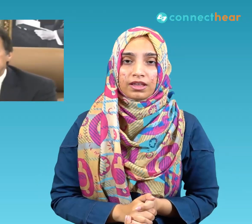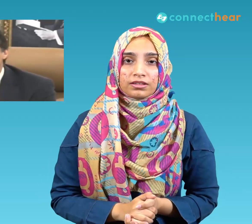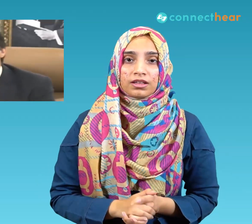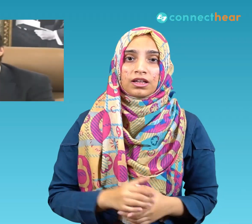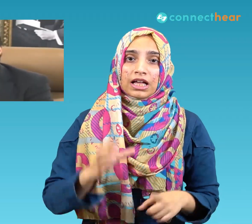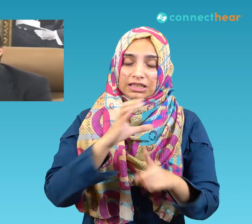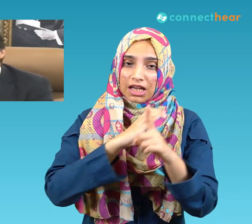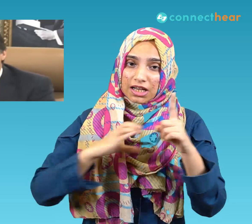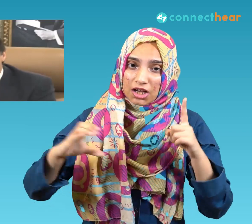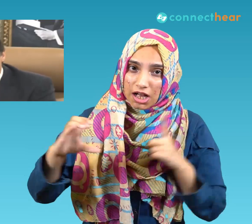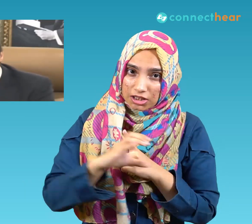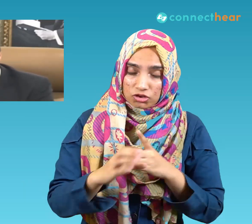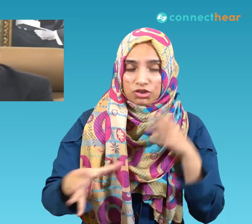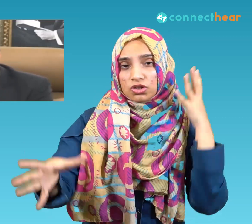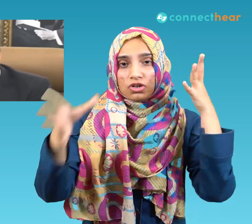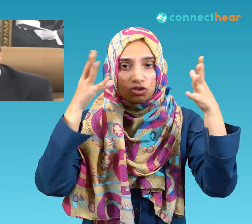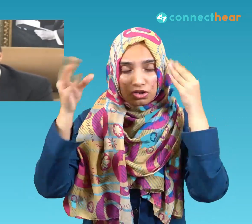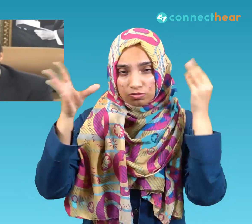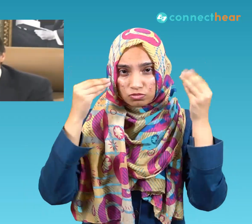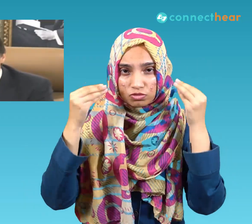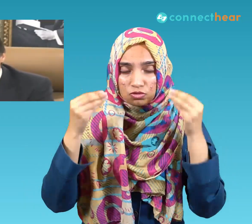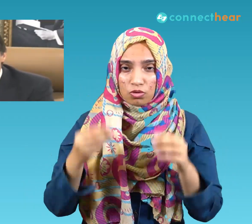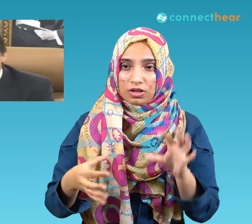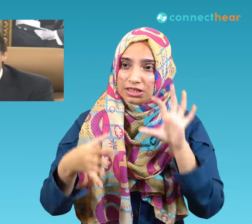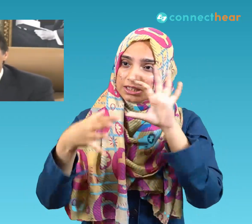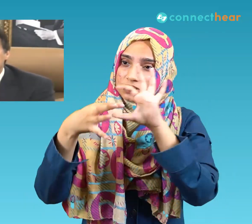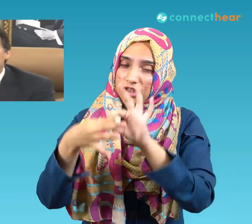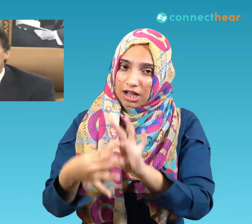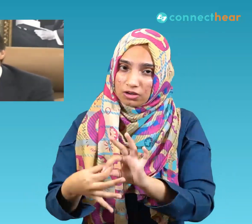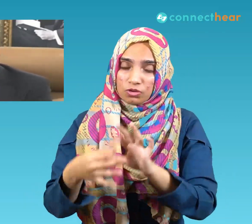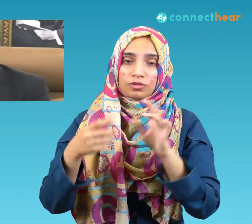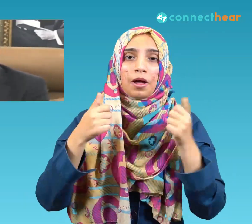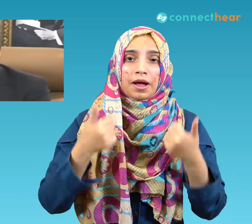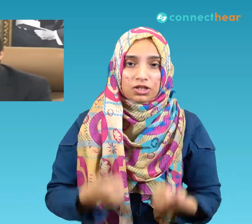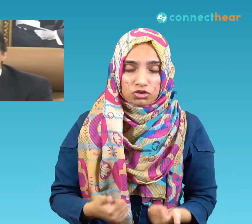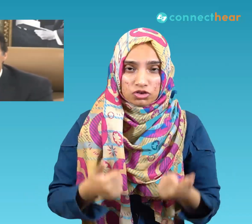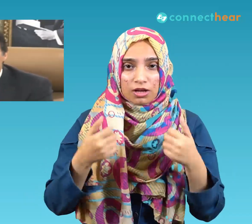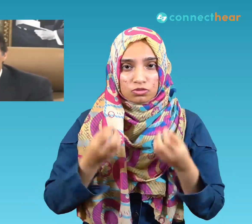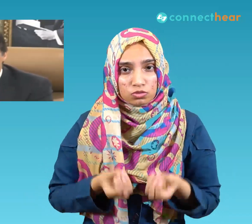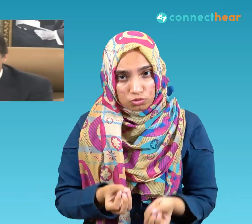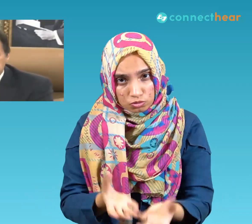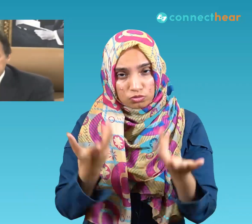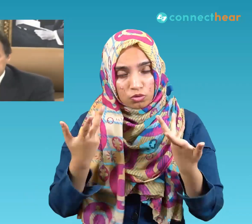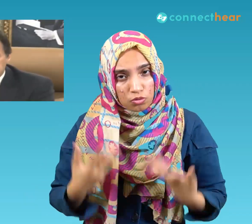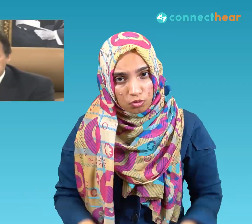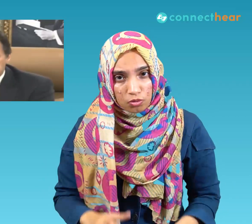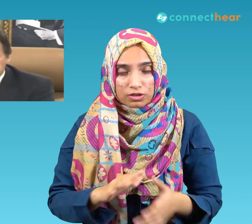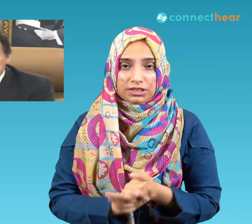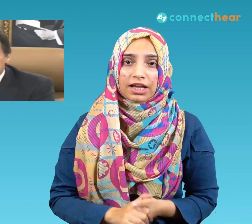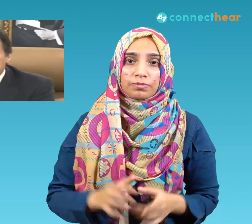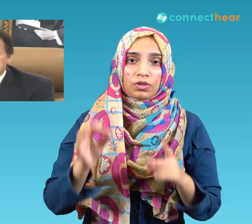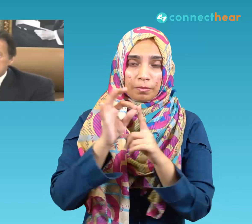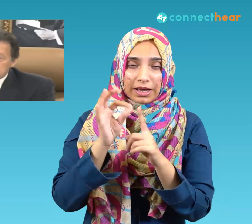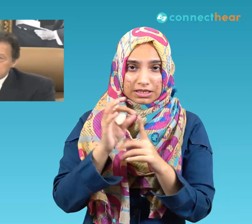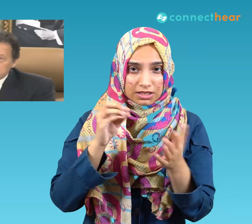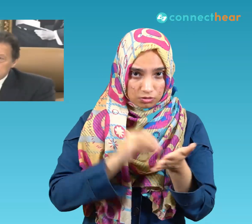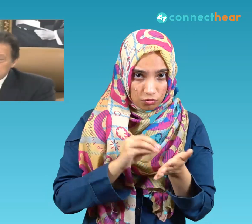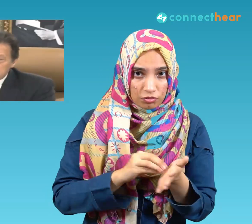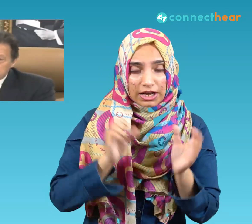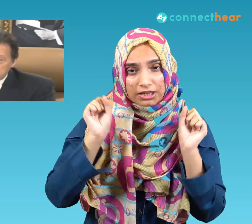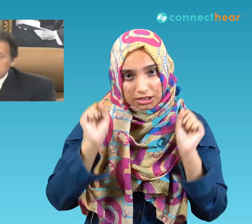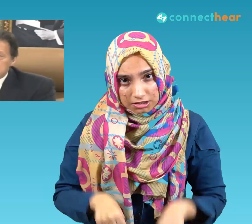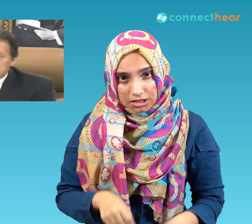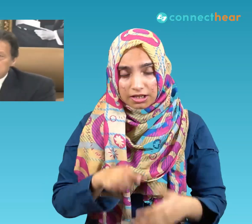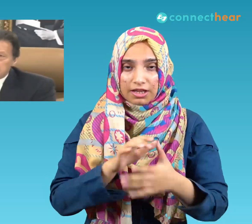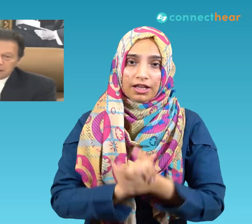really need help from China because their productivity in agriculture is much higher than in Pakistan. And